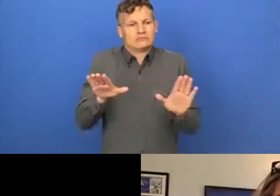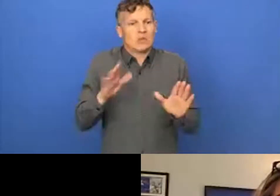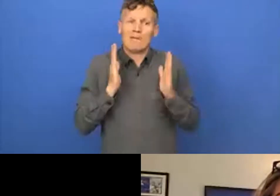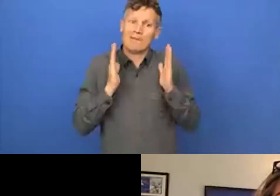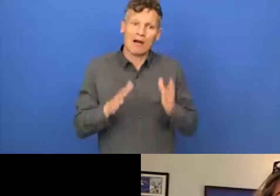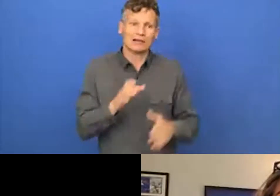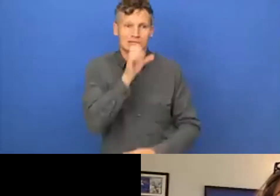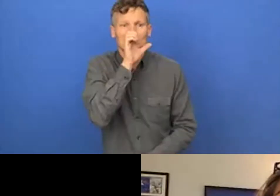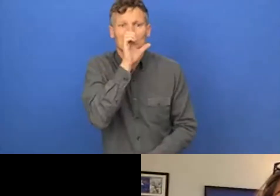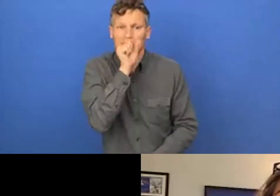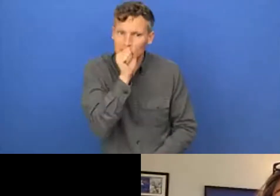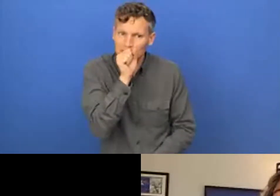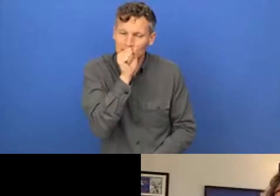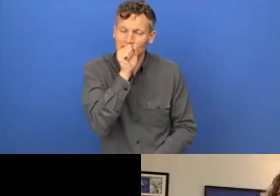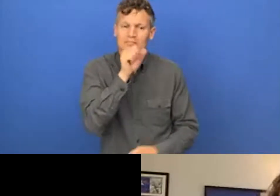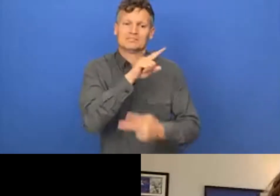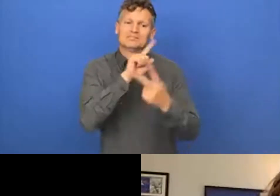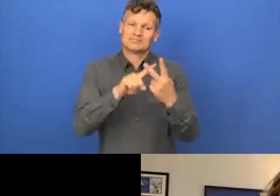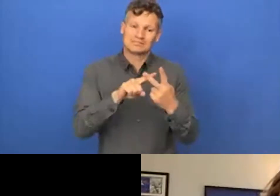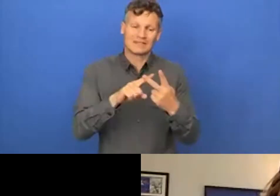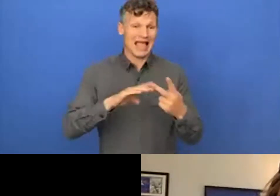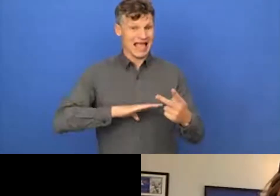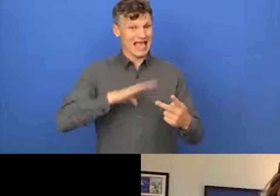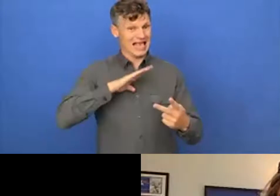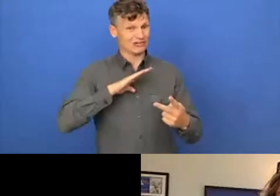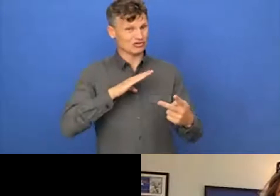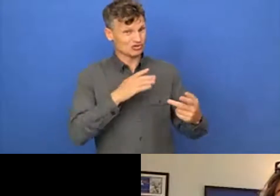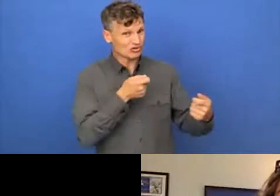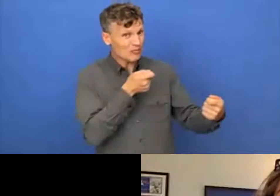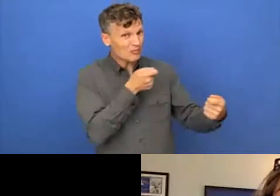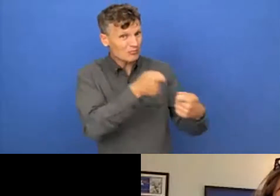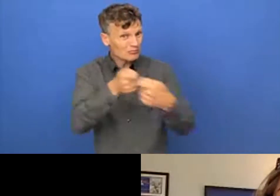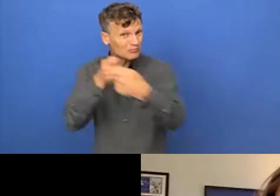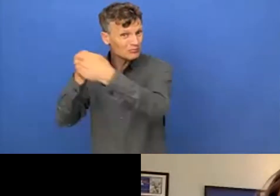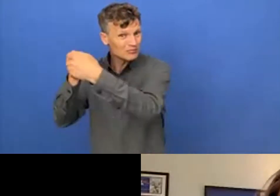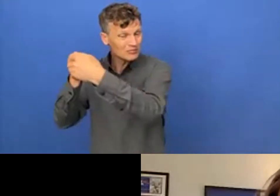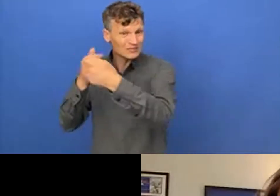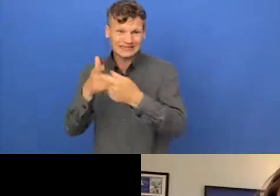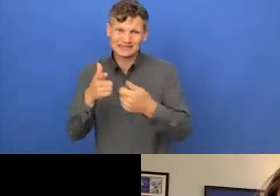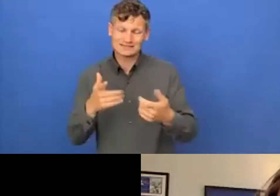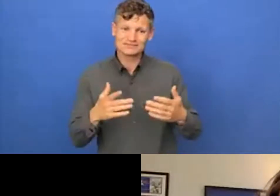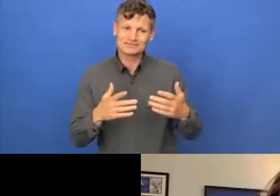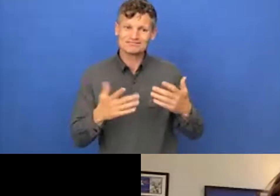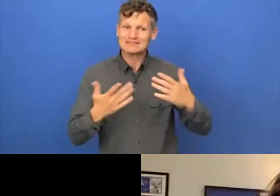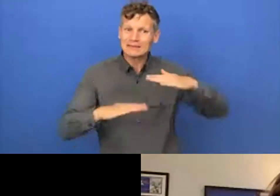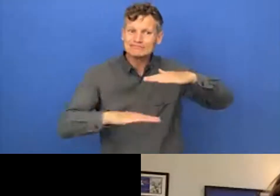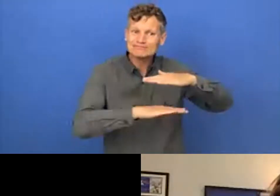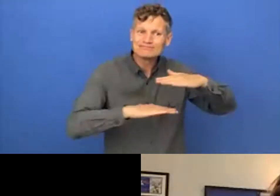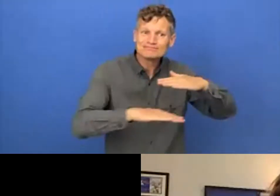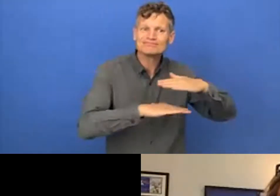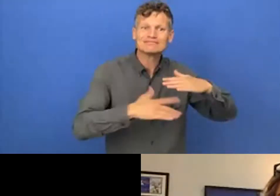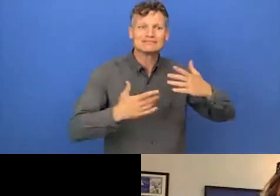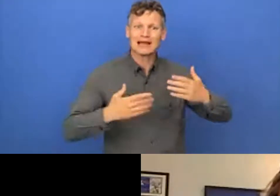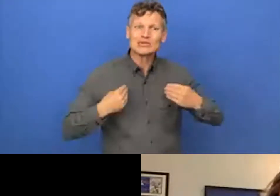appropriate. And so particularly focusing on pre-primary students and learners with